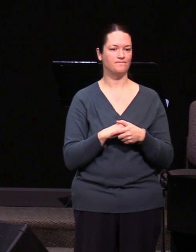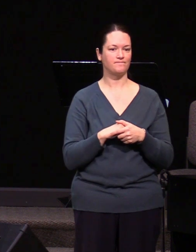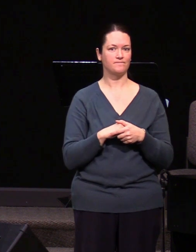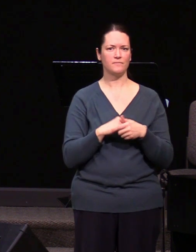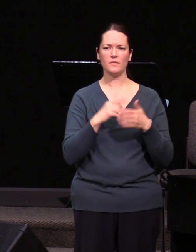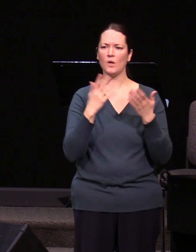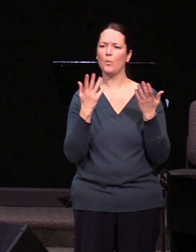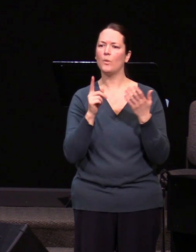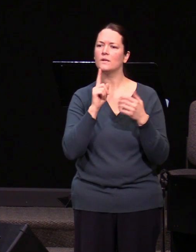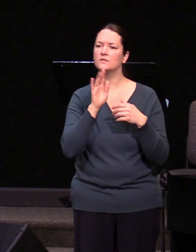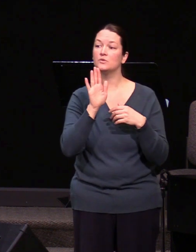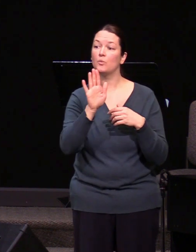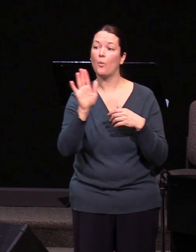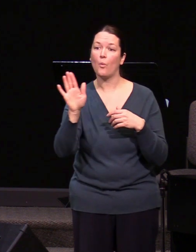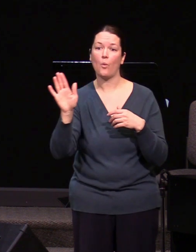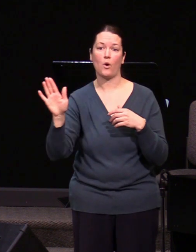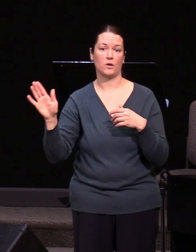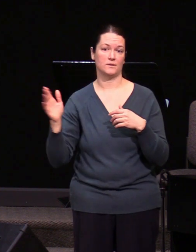What's yours?